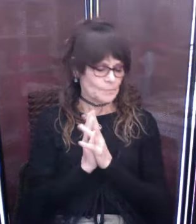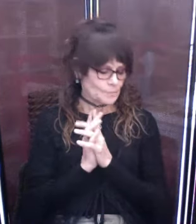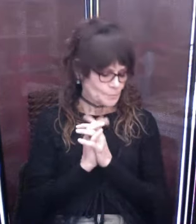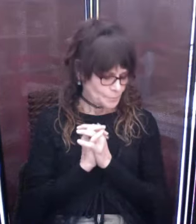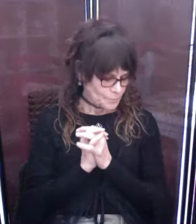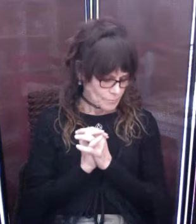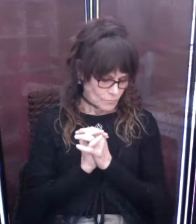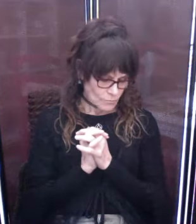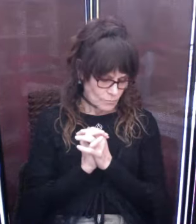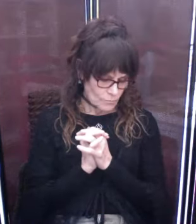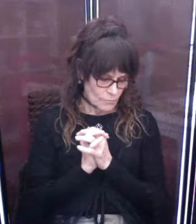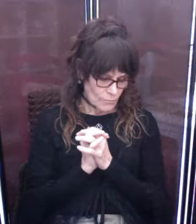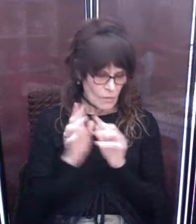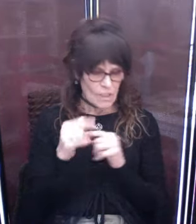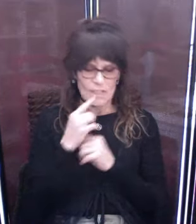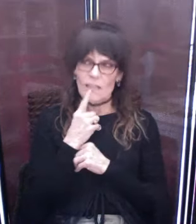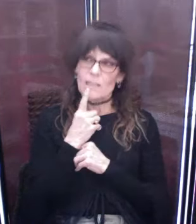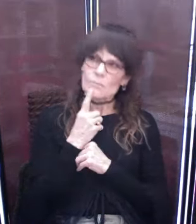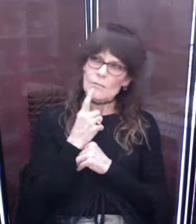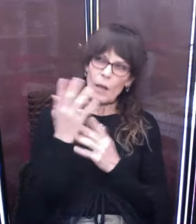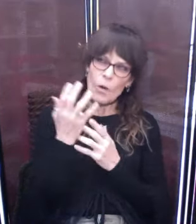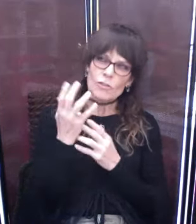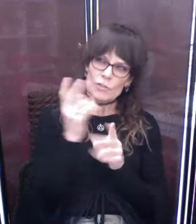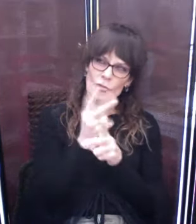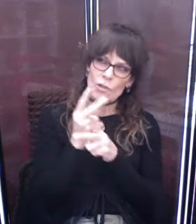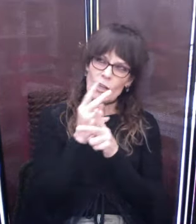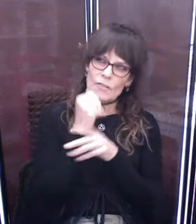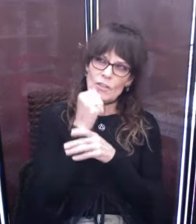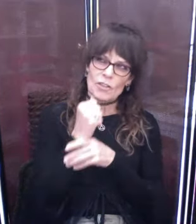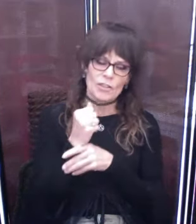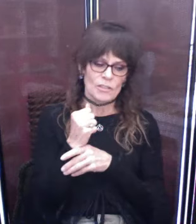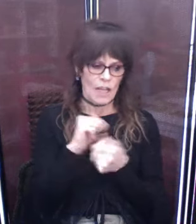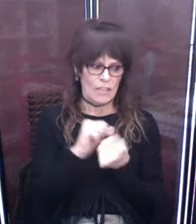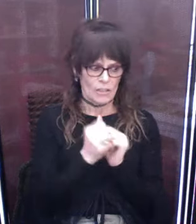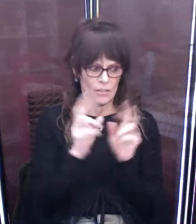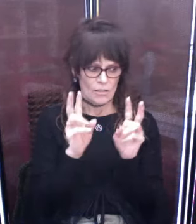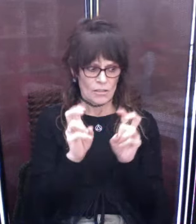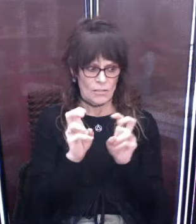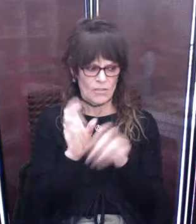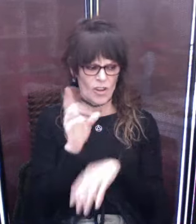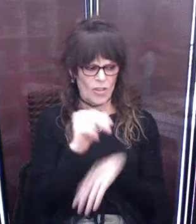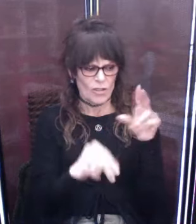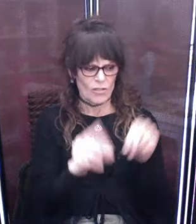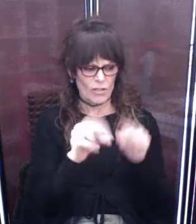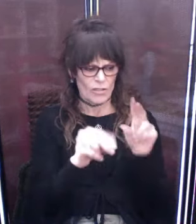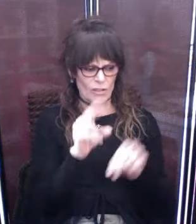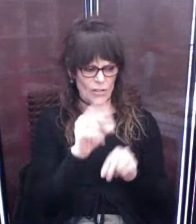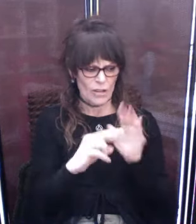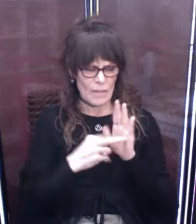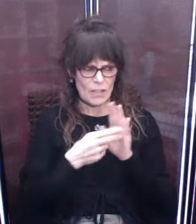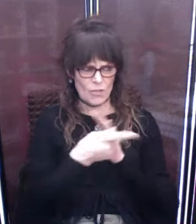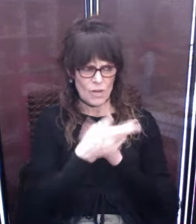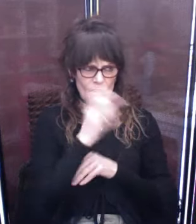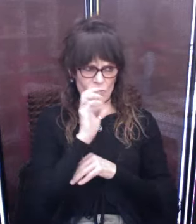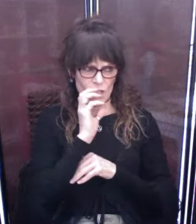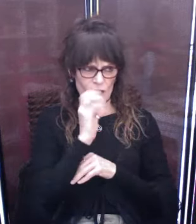And so when he says, "I want you to look after the girls," I changed the subject. I said, no, I meant you want a drink or something. You want I get you some Sprite down